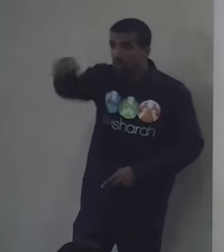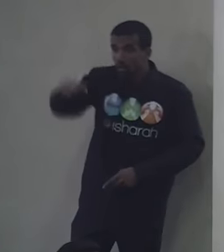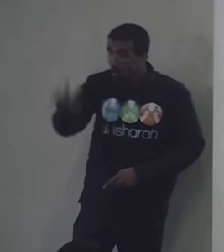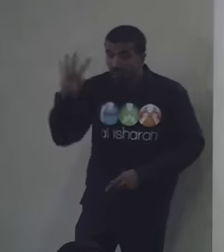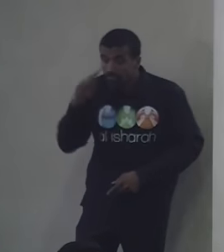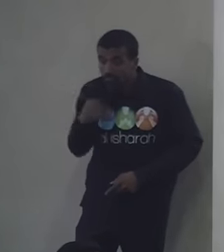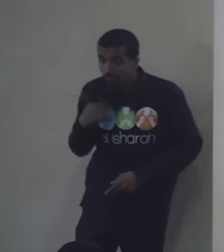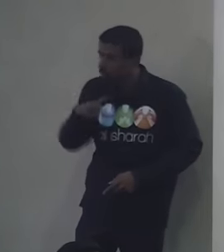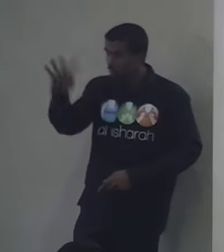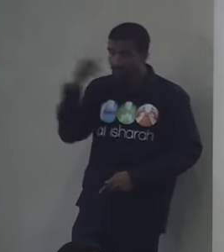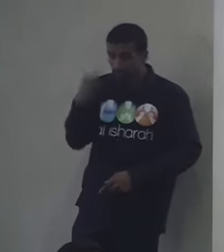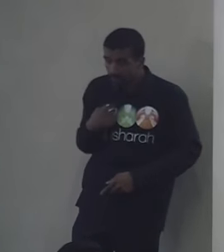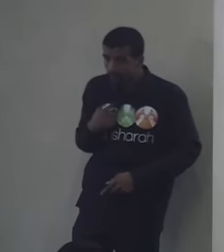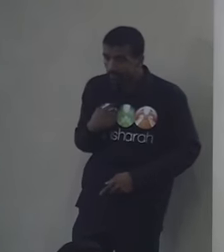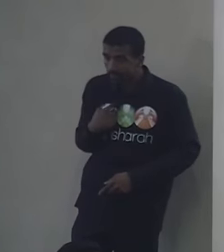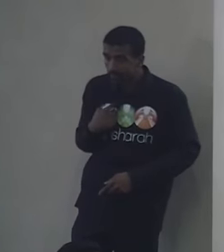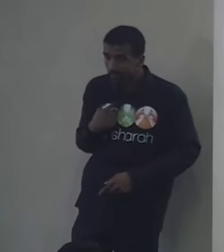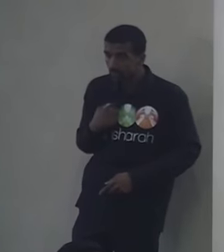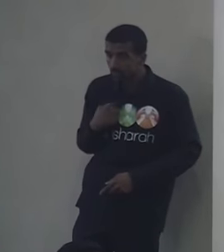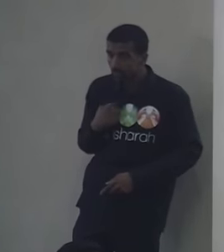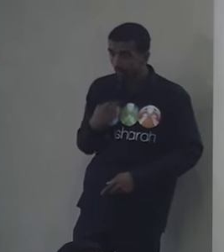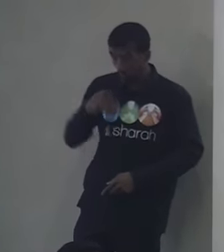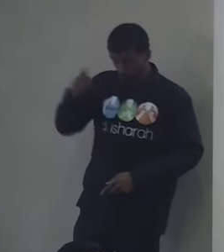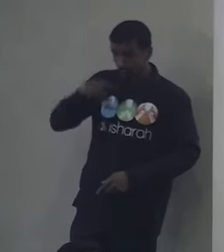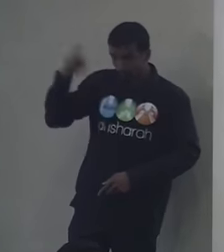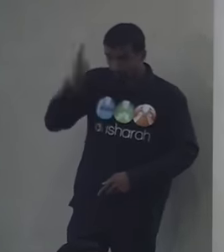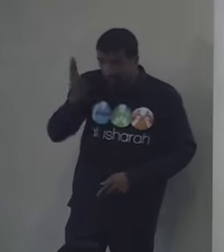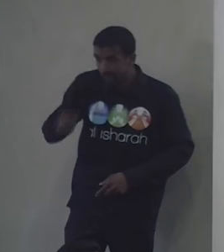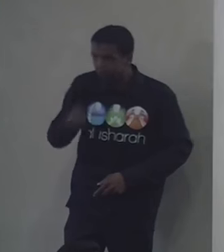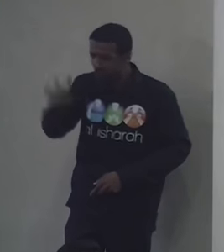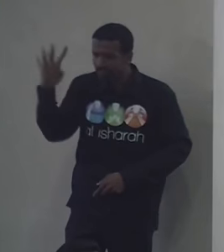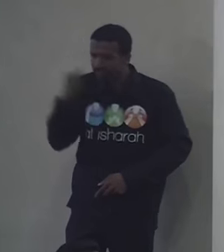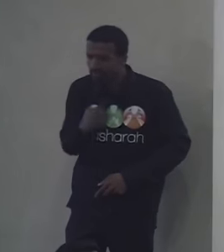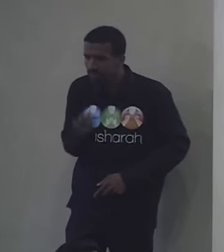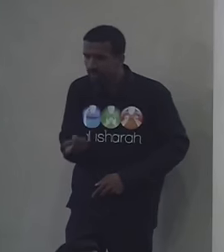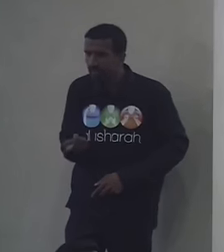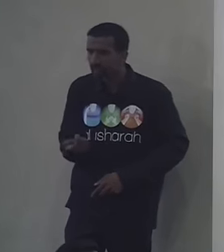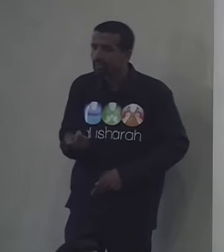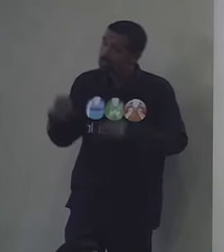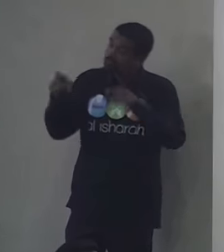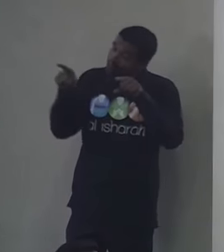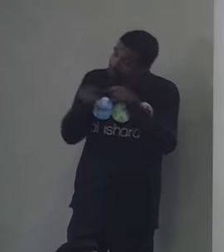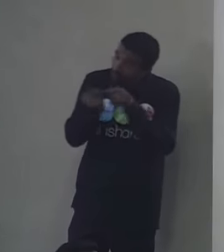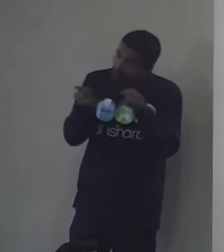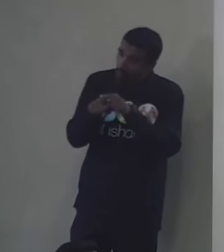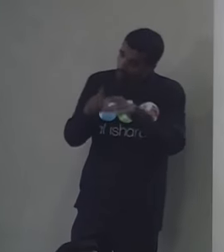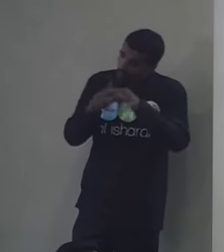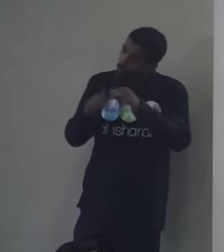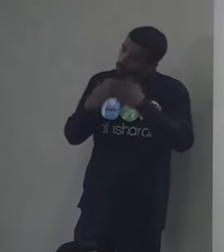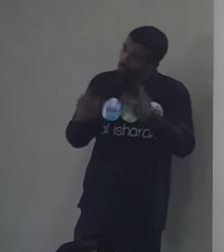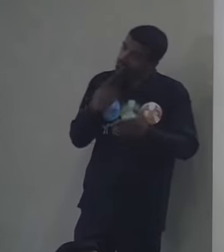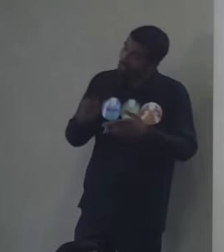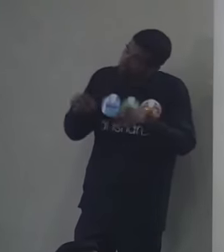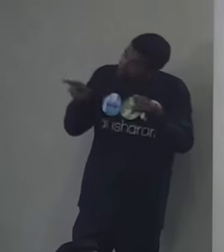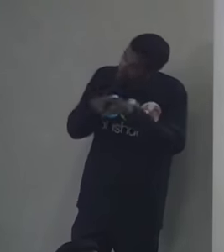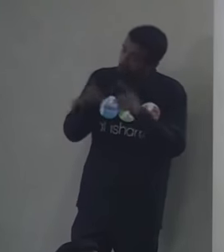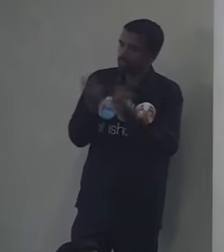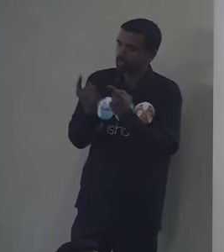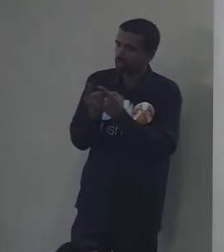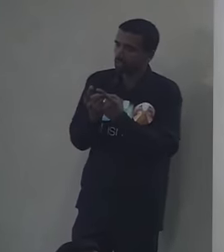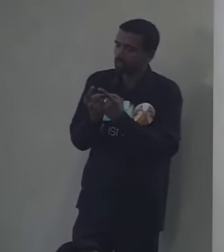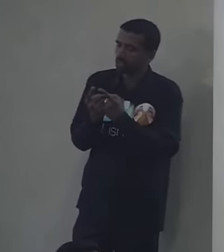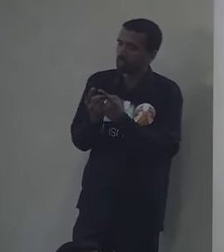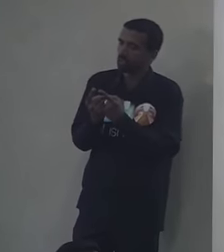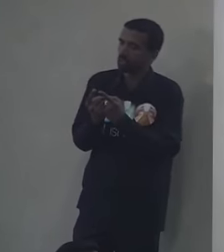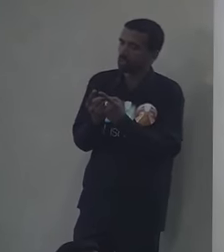yourself. You don't tell someone something once, you tell them twice, three times. This is what Quran does. No, there's no such thing